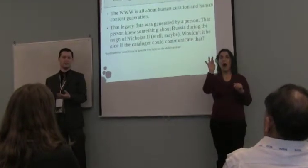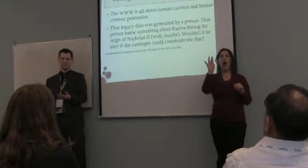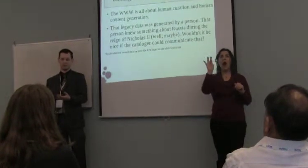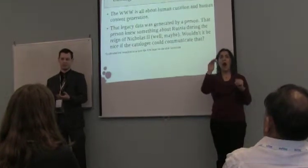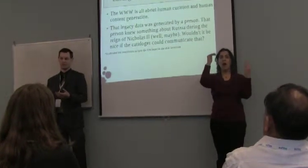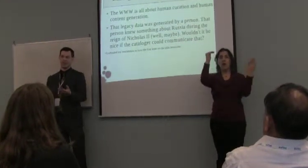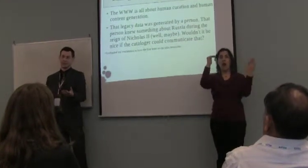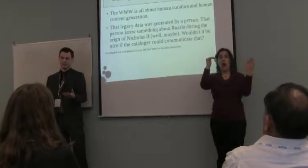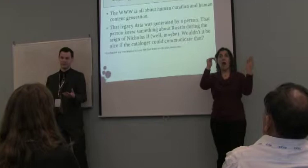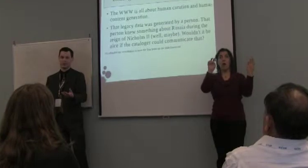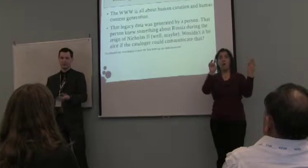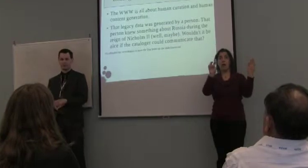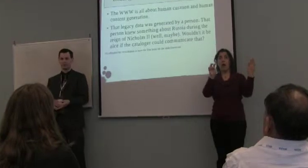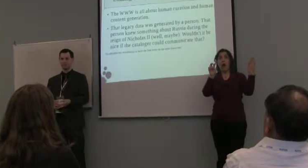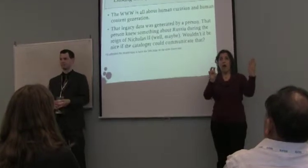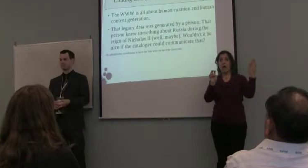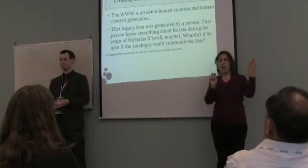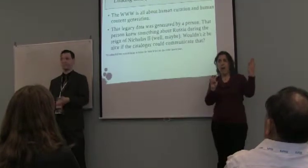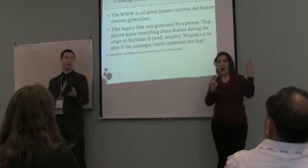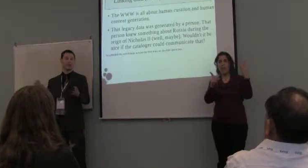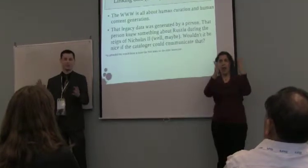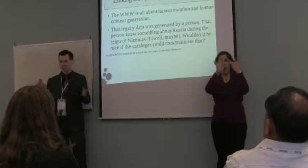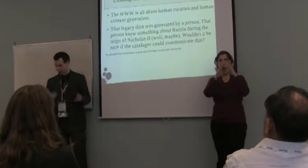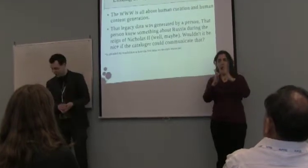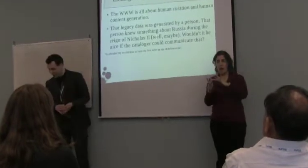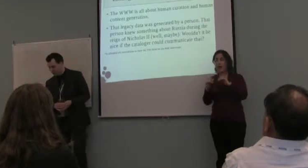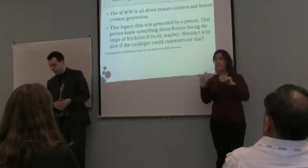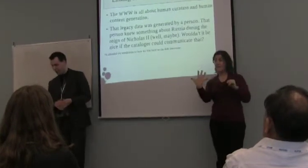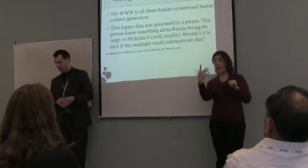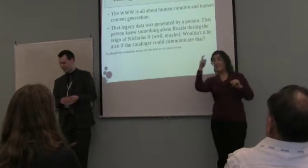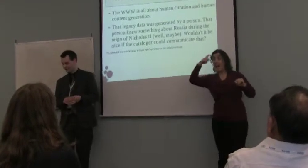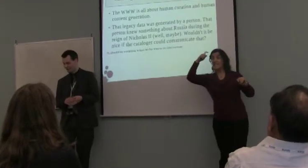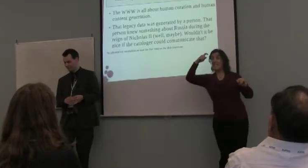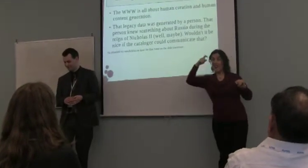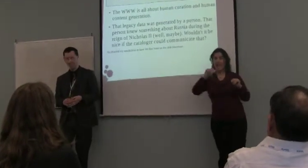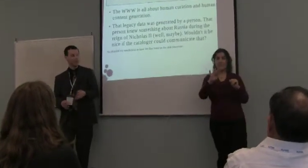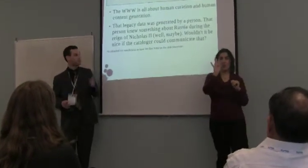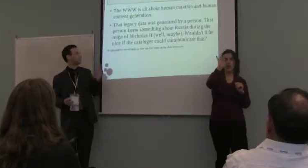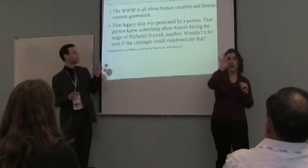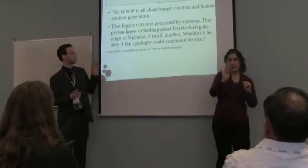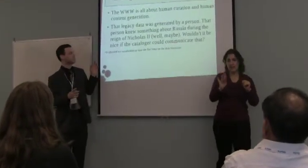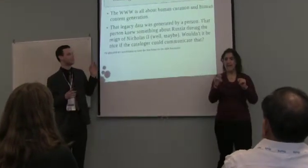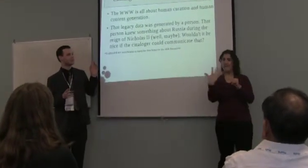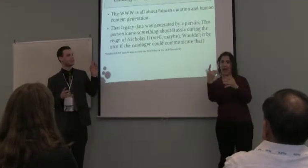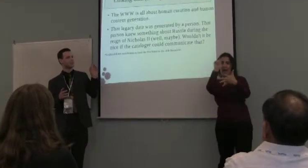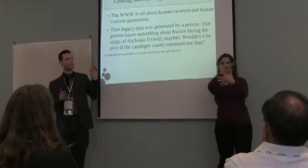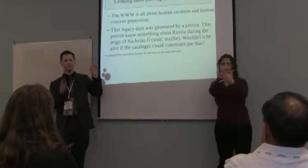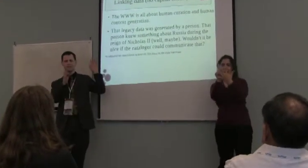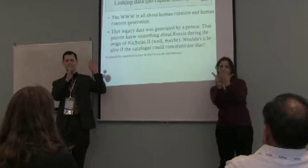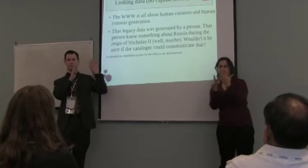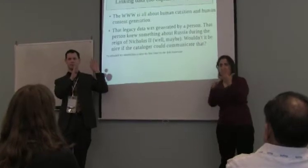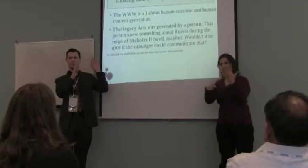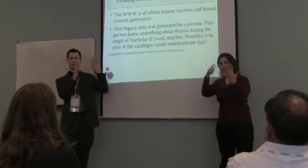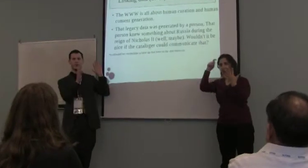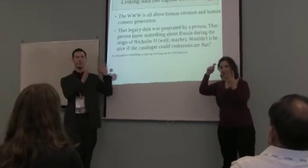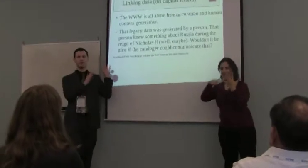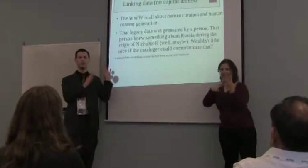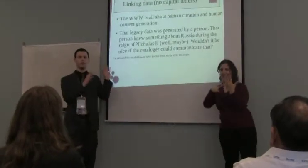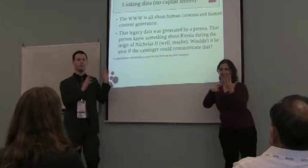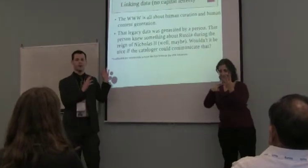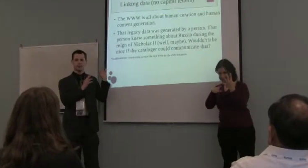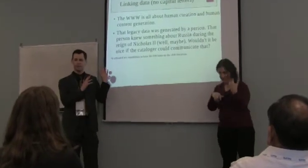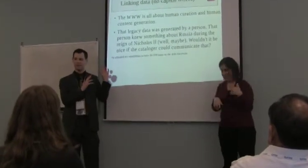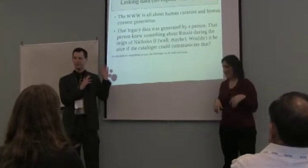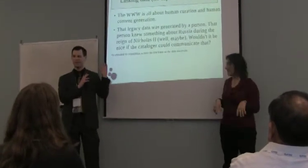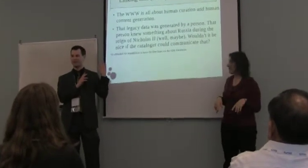steps it takes to reach philosophy. 5, by the way. But let's think for